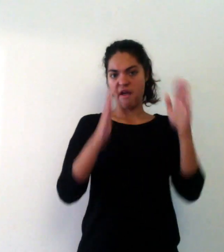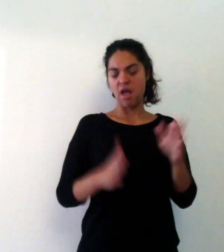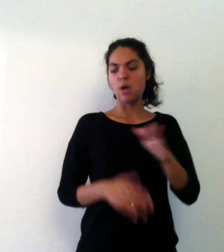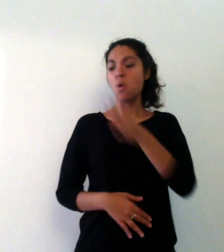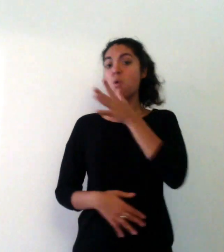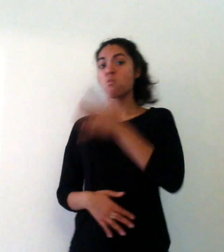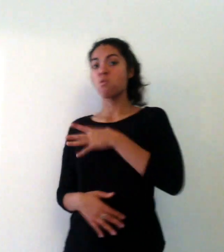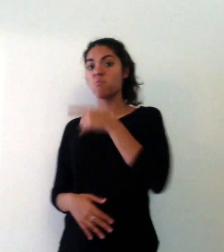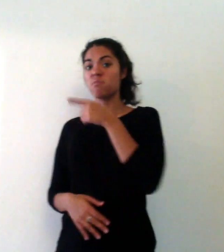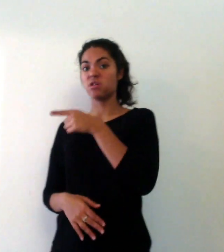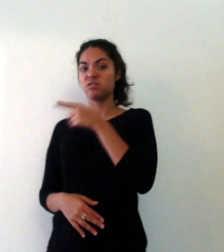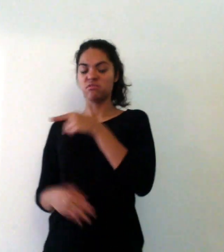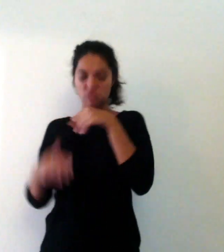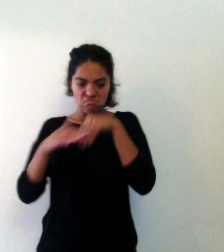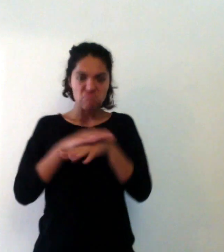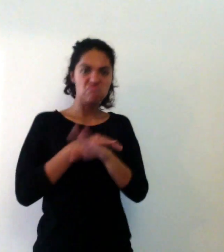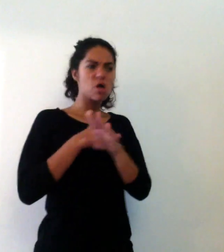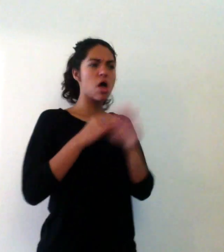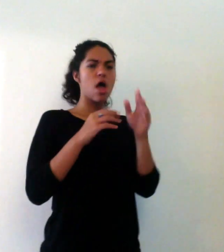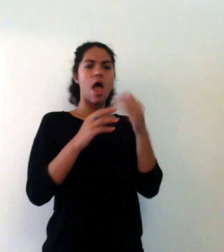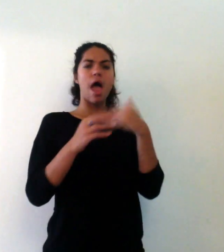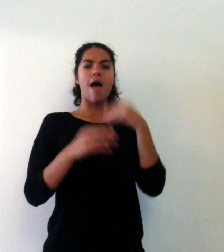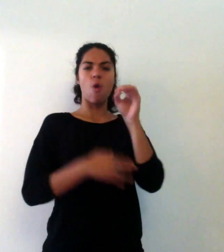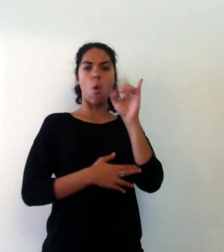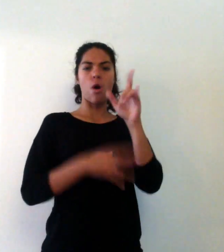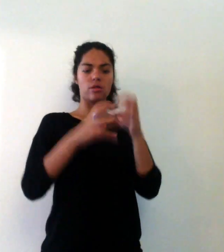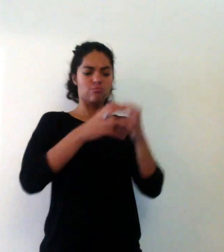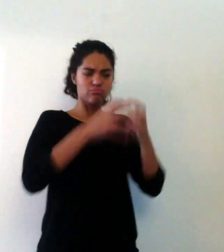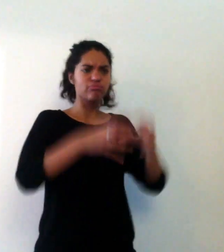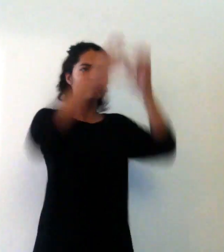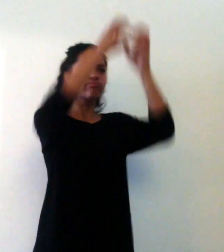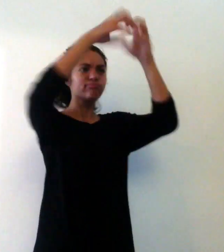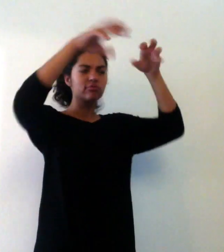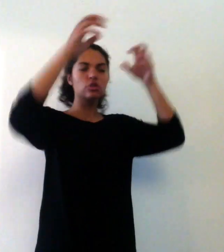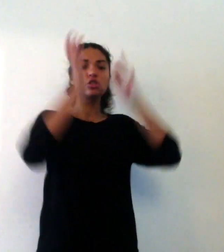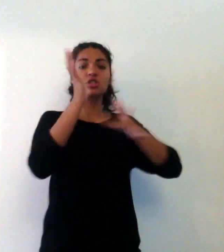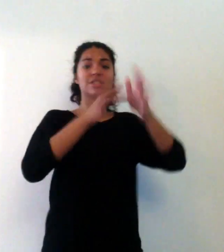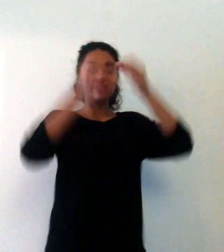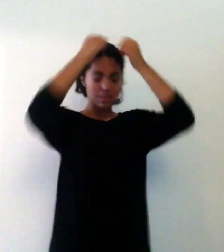repute, said if Jesus knew who this woman was, he would never have allowed her to even make contact with him.